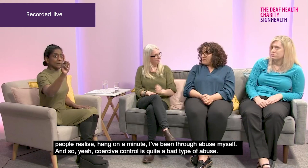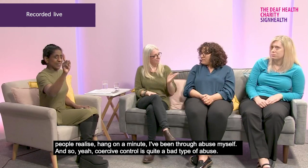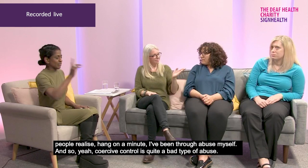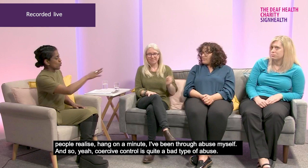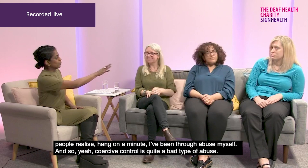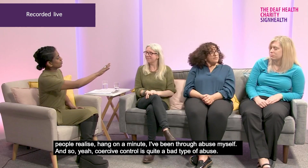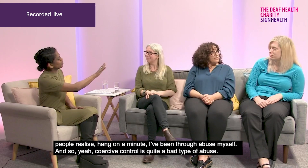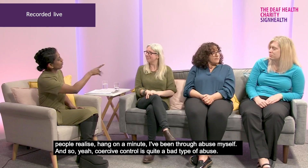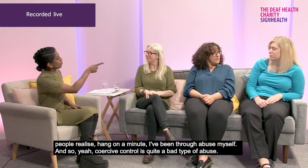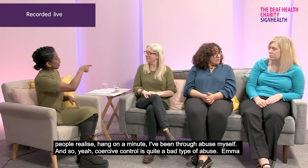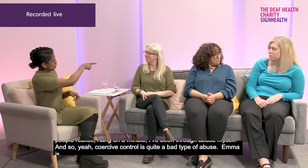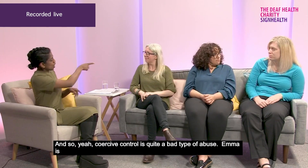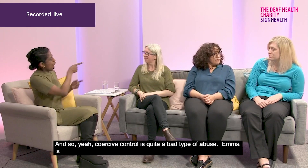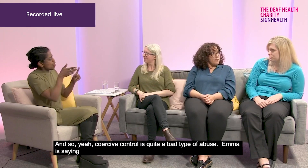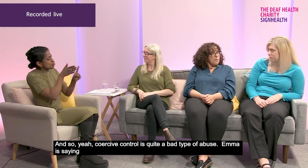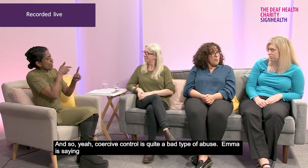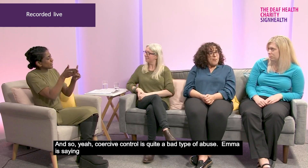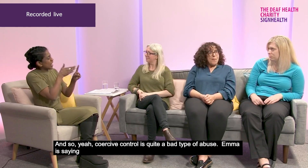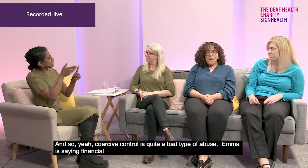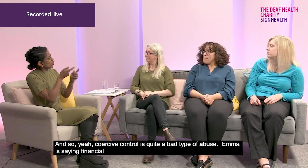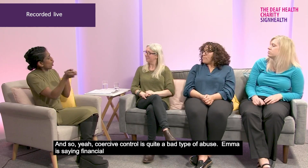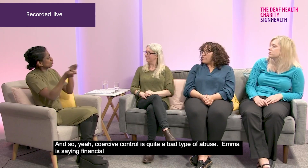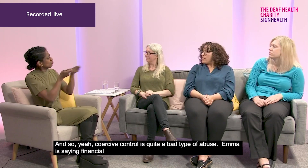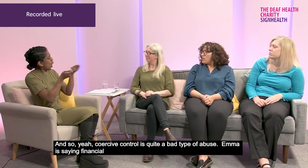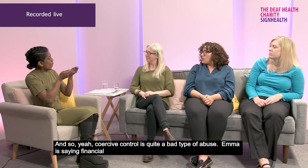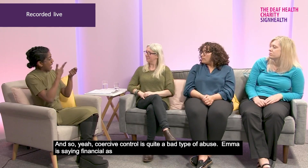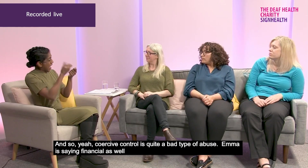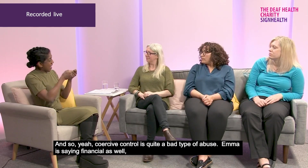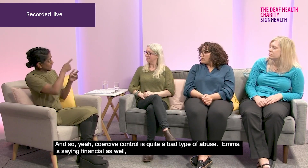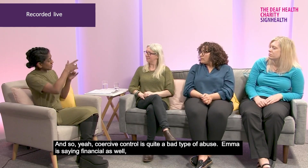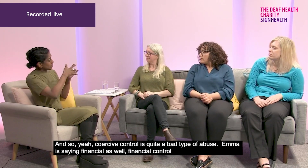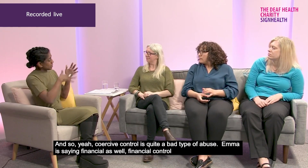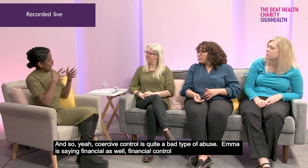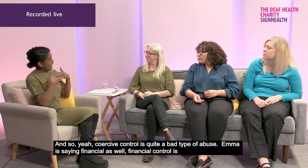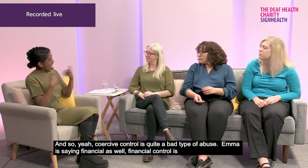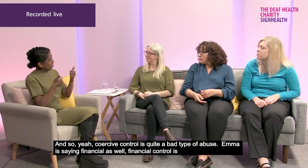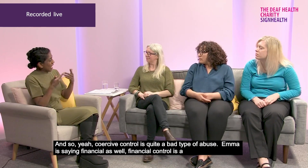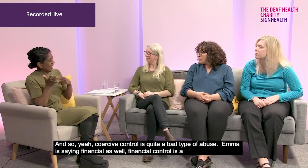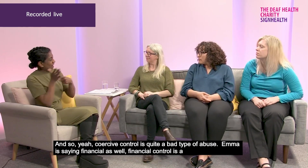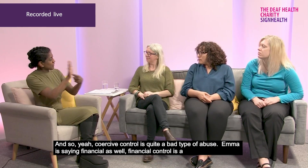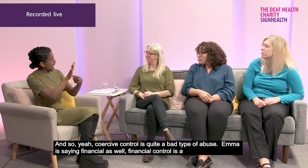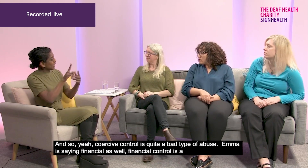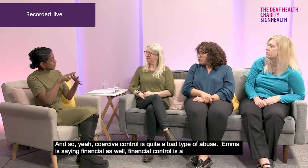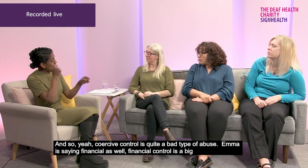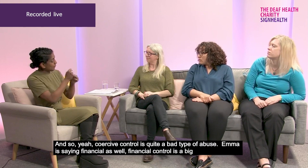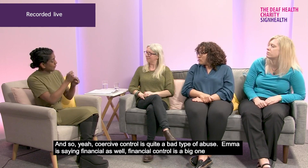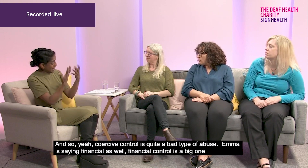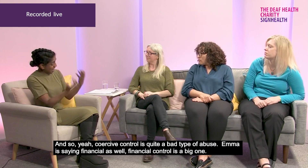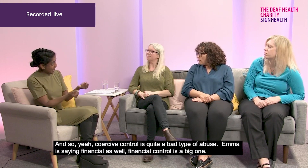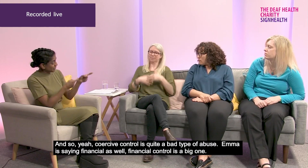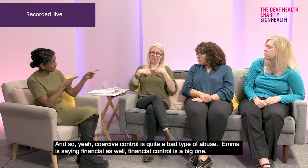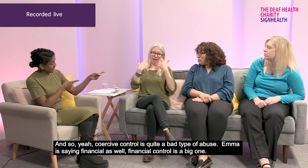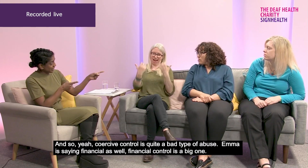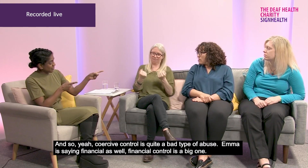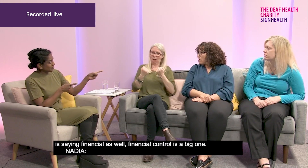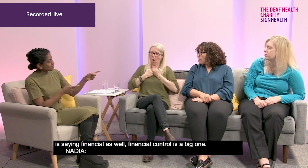one. And okay, so when you mention coercive control, do you have an example